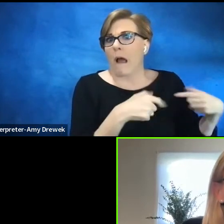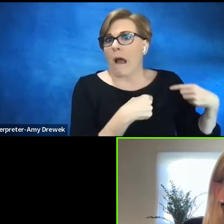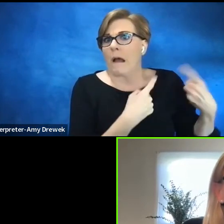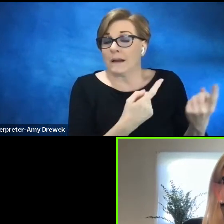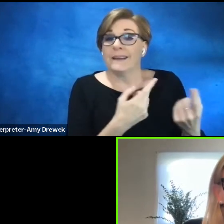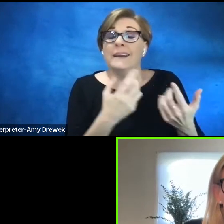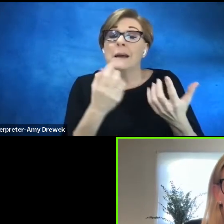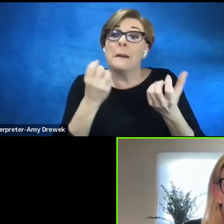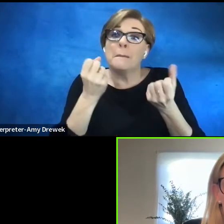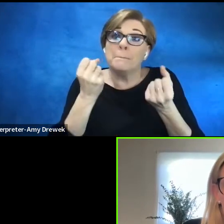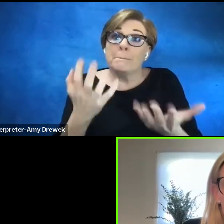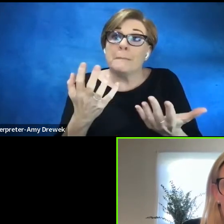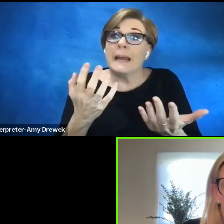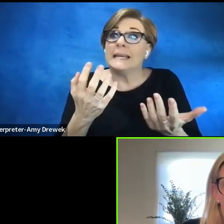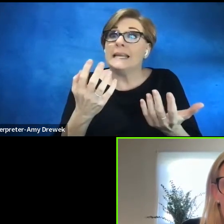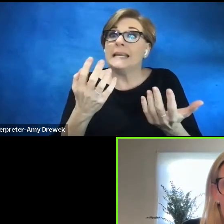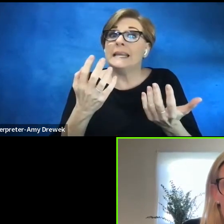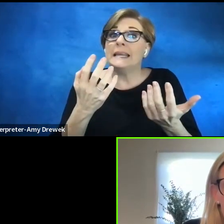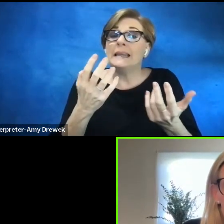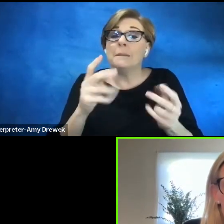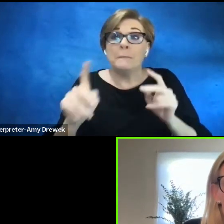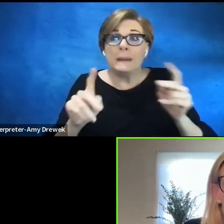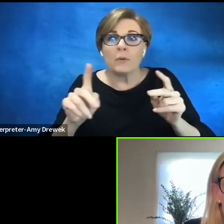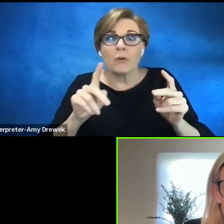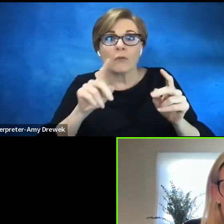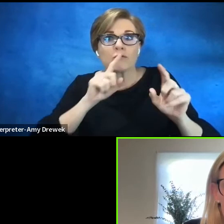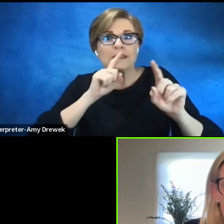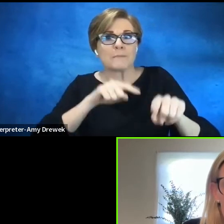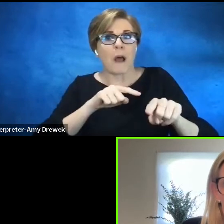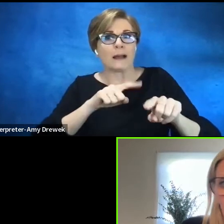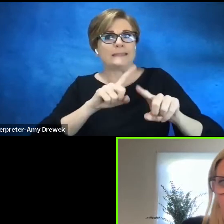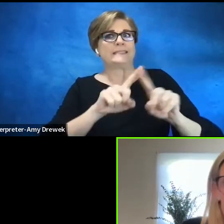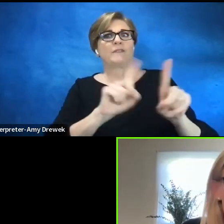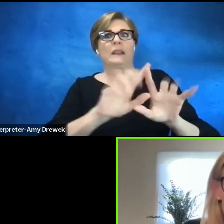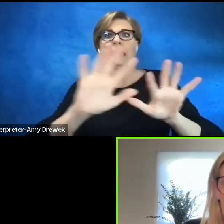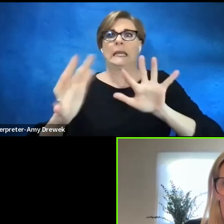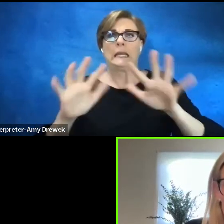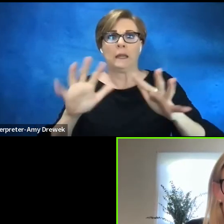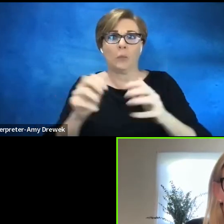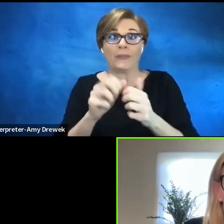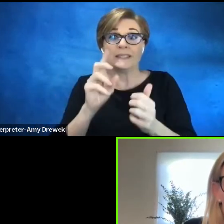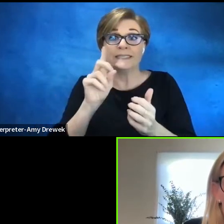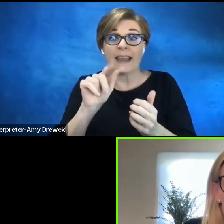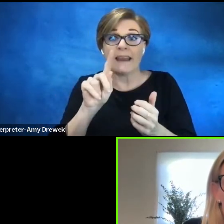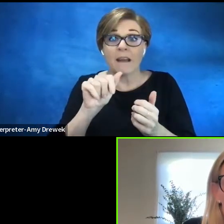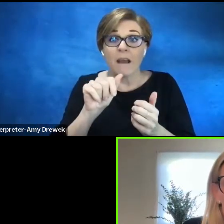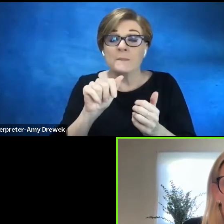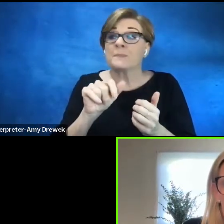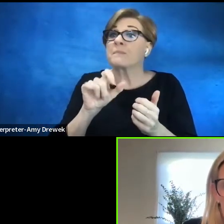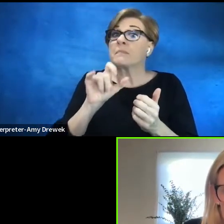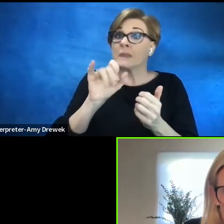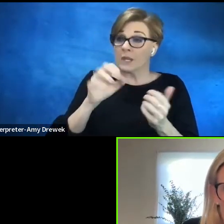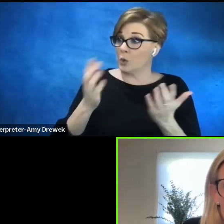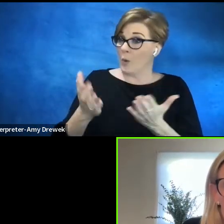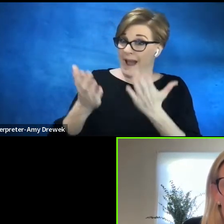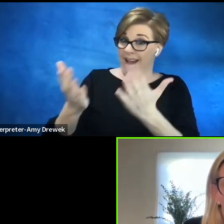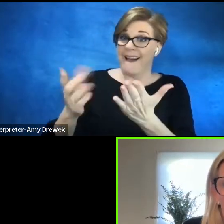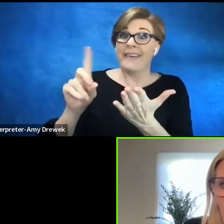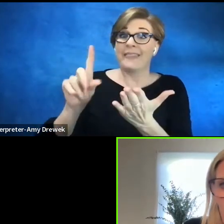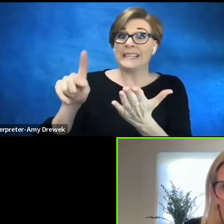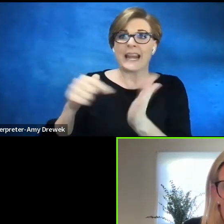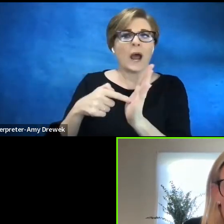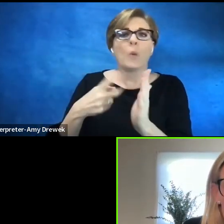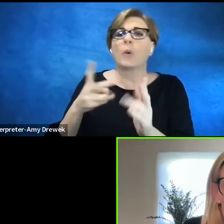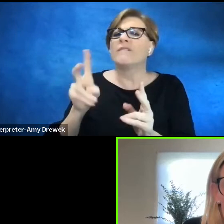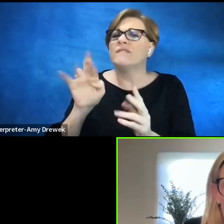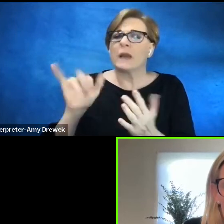to data. And I think that when you supply people with the data, and the data are the data, and we're very transparent